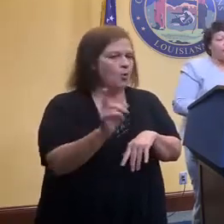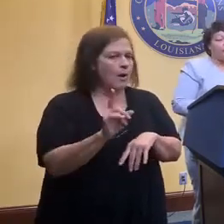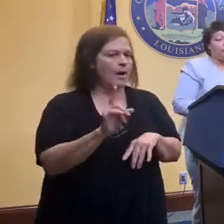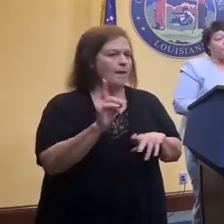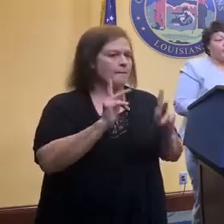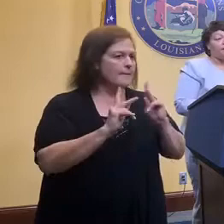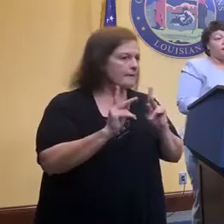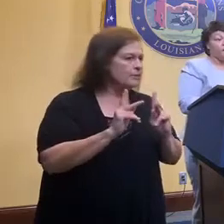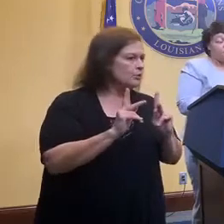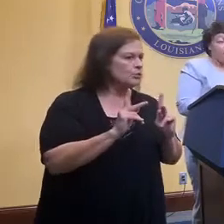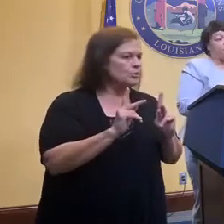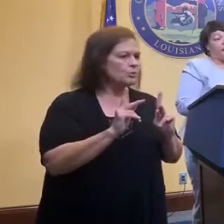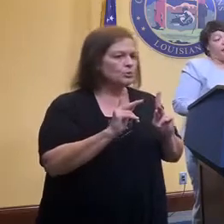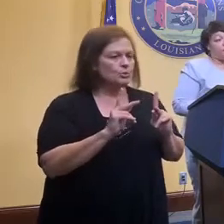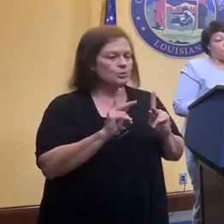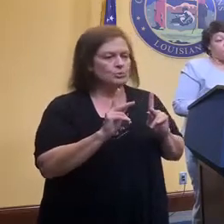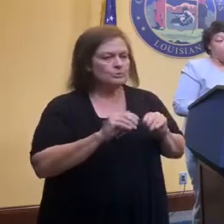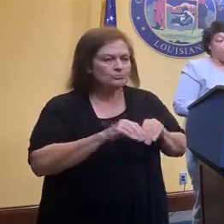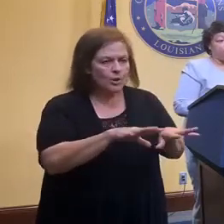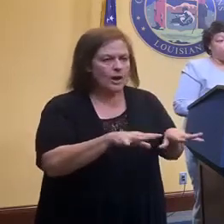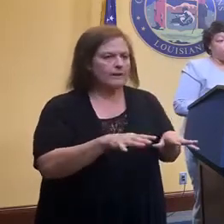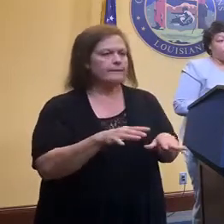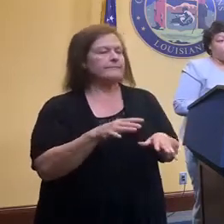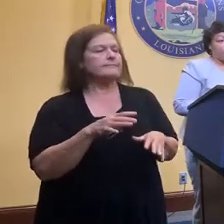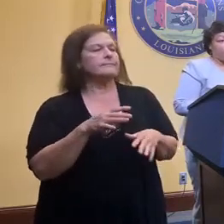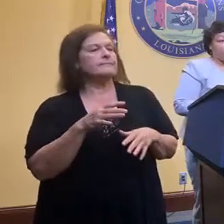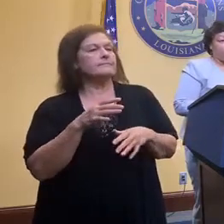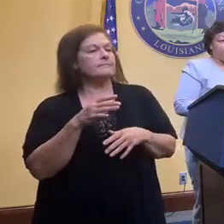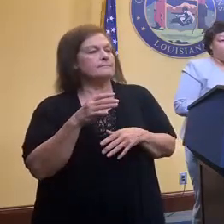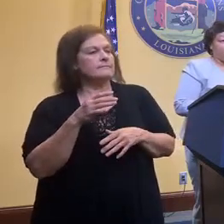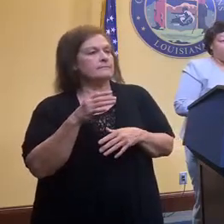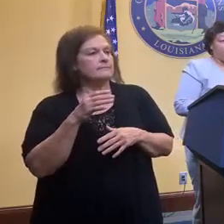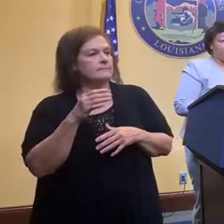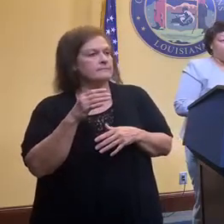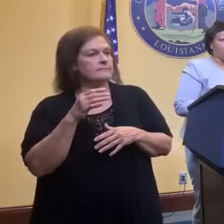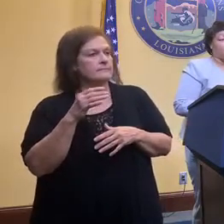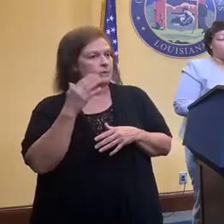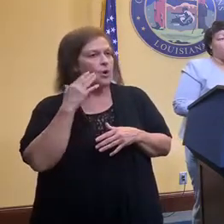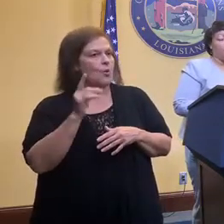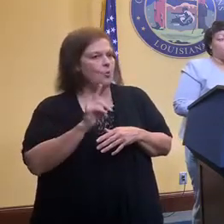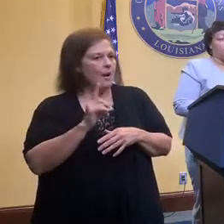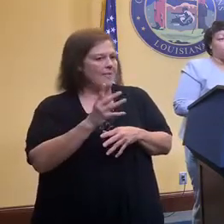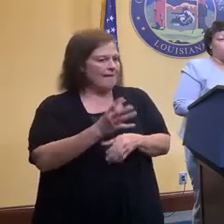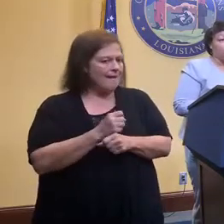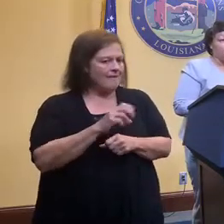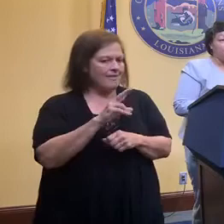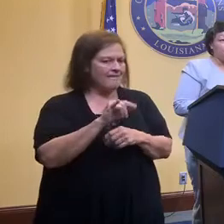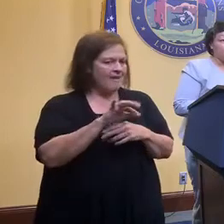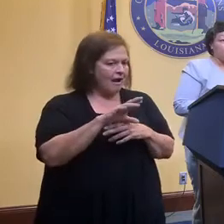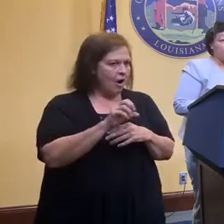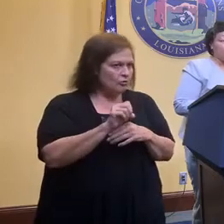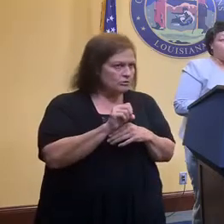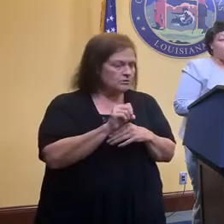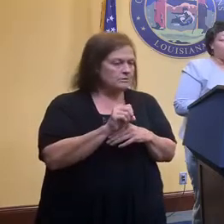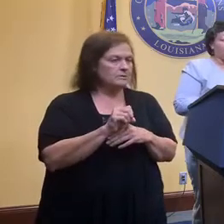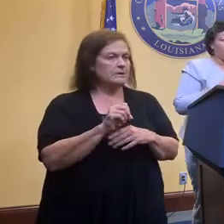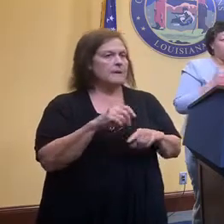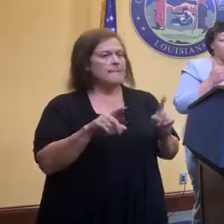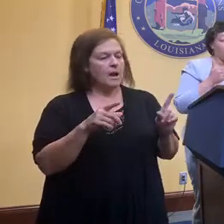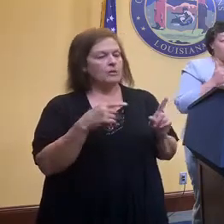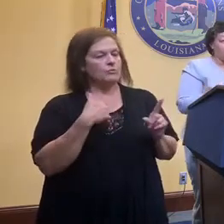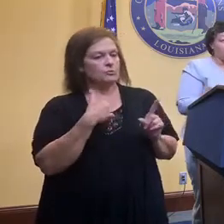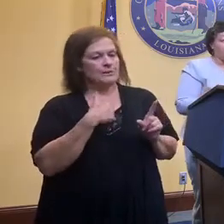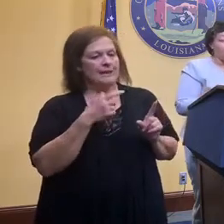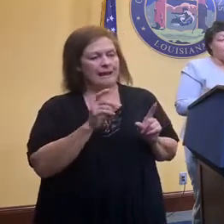going and tracing them right back to where they contacted the virus in the first place. But we need